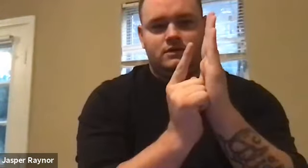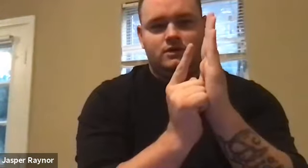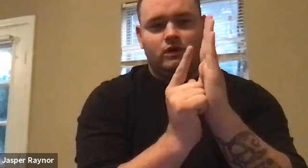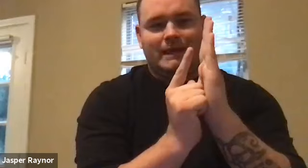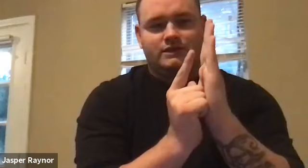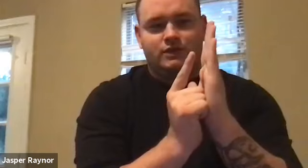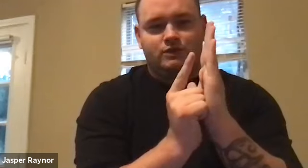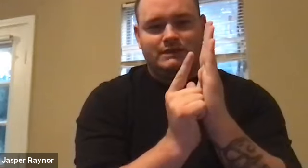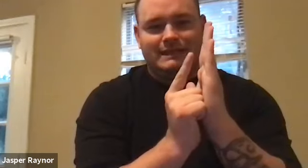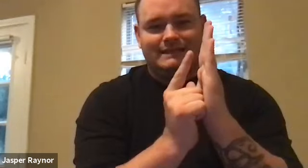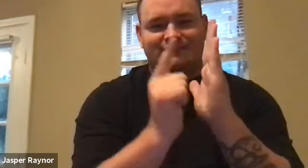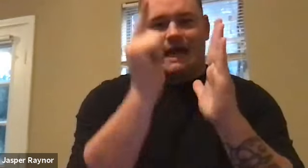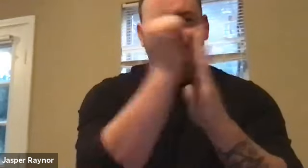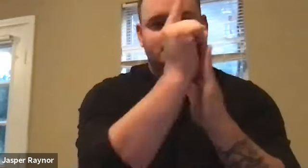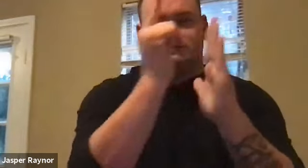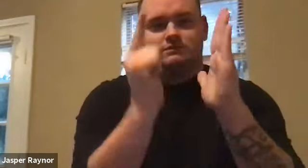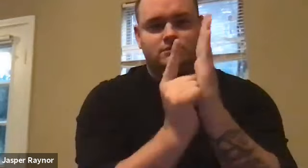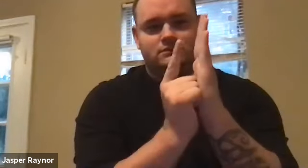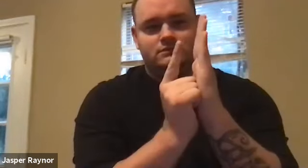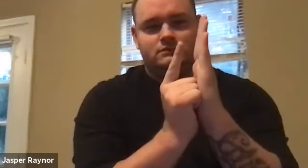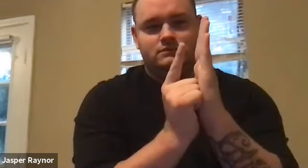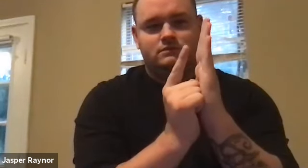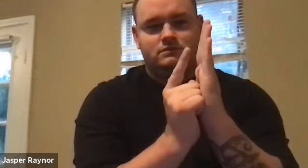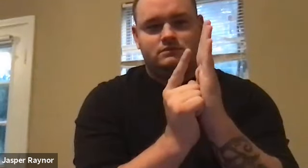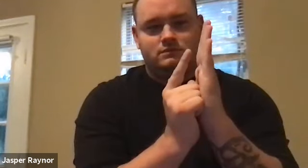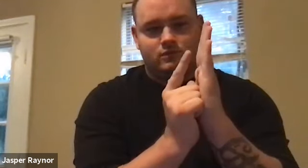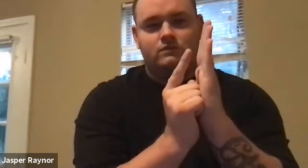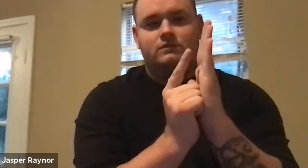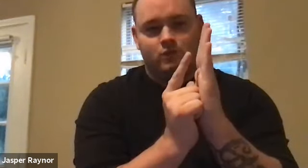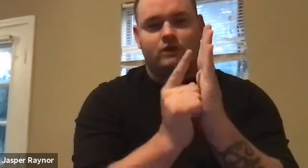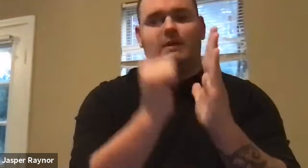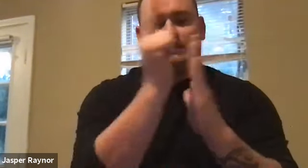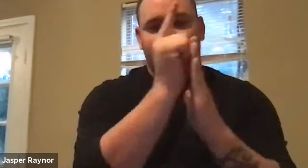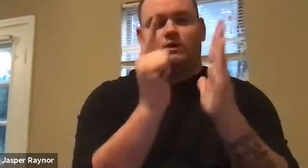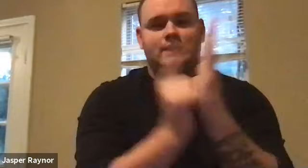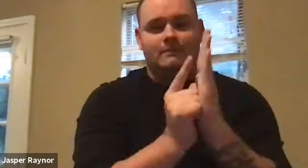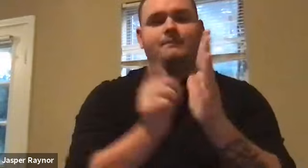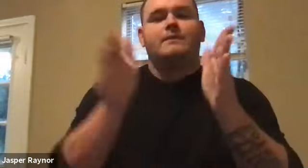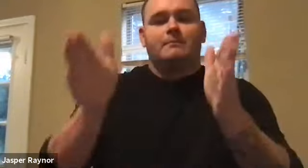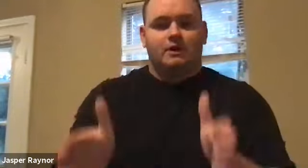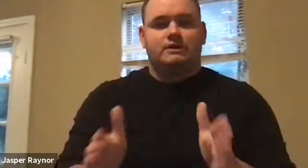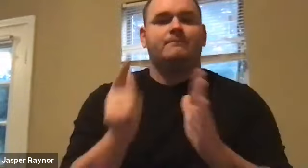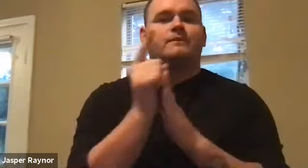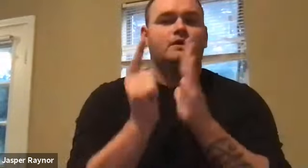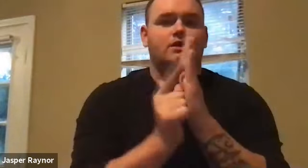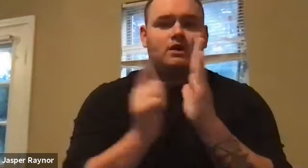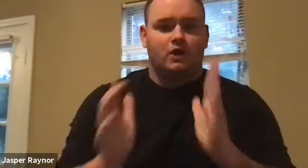You want to make two distinctive caps. Well, one on the bottom, one on top. Person.